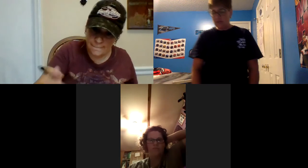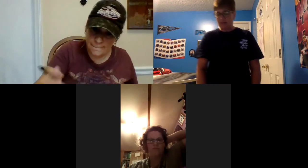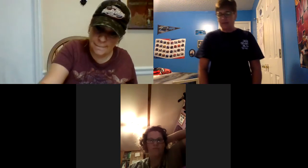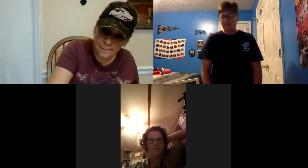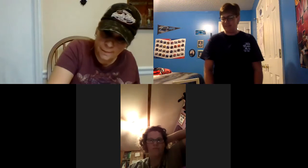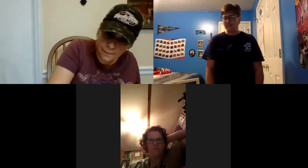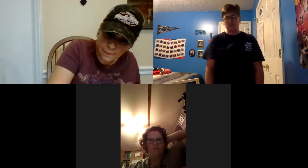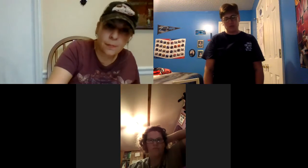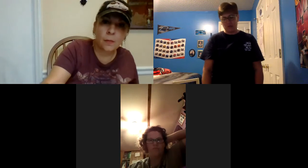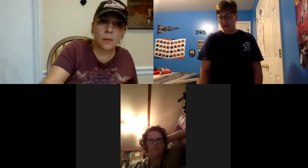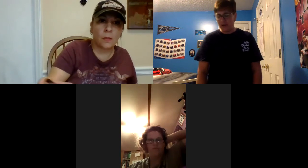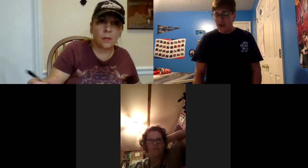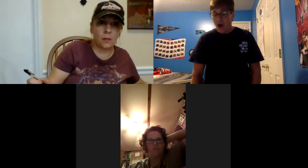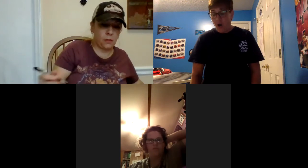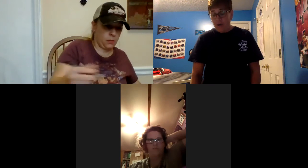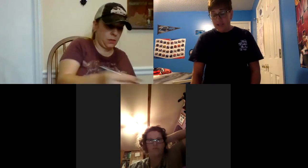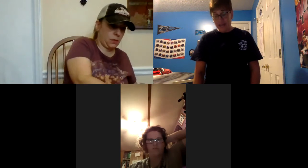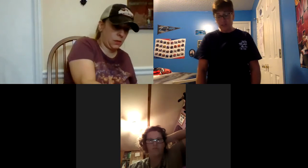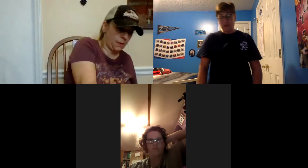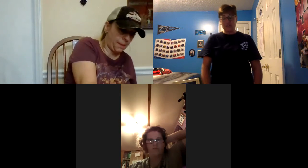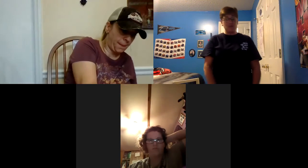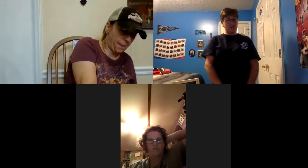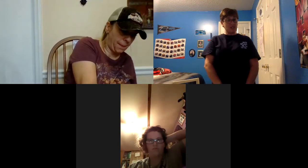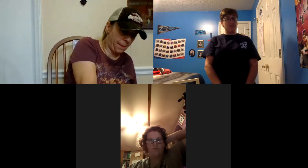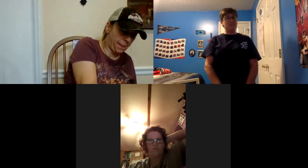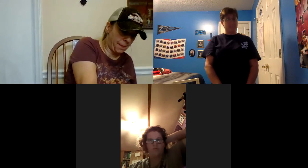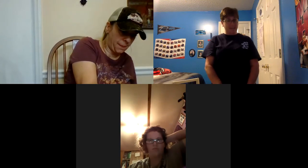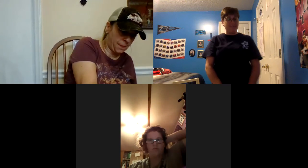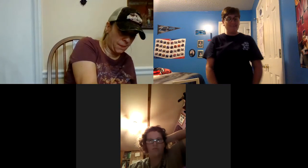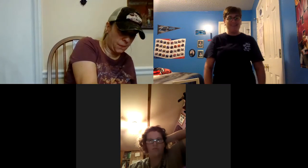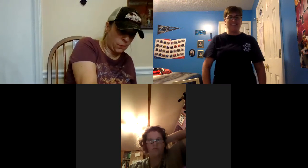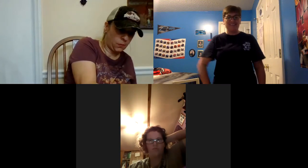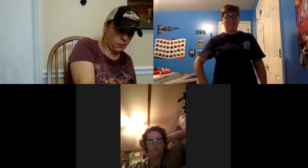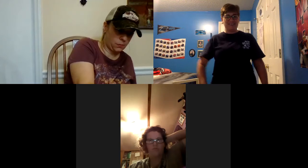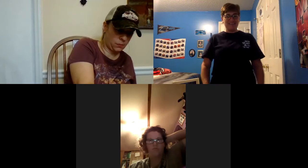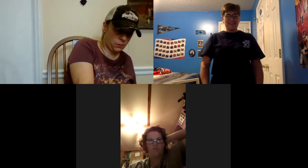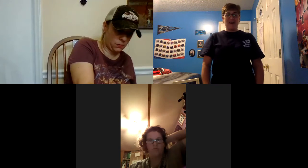ask this is weird. Always ask what's up when she looks sad.